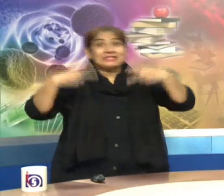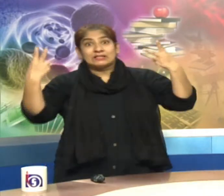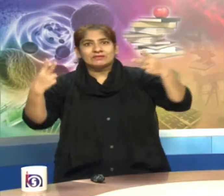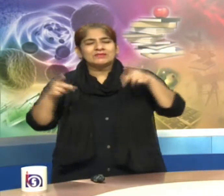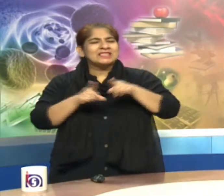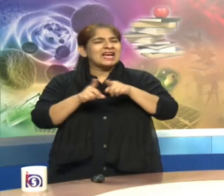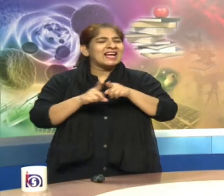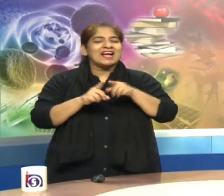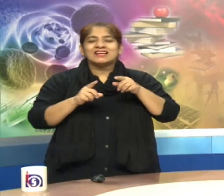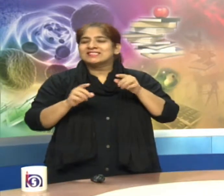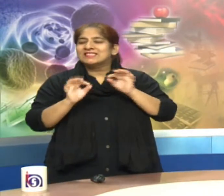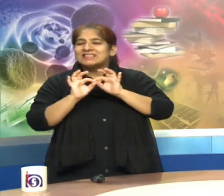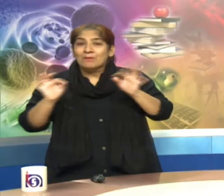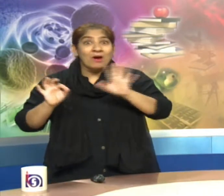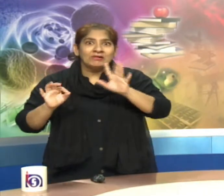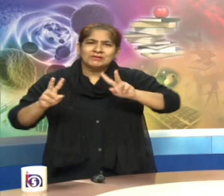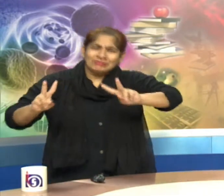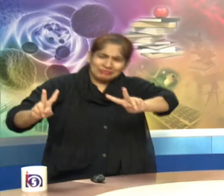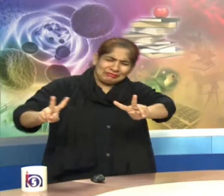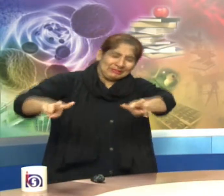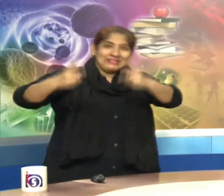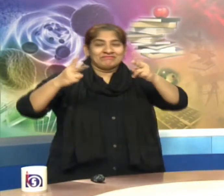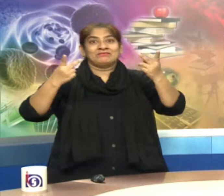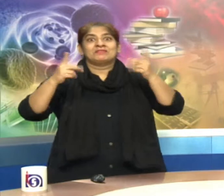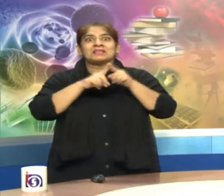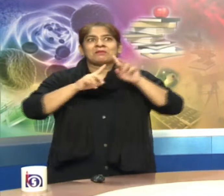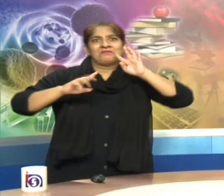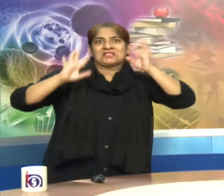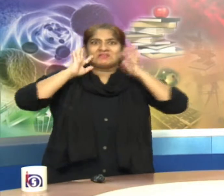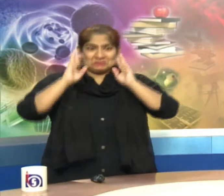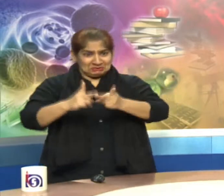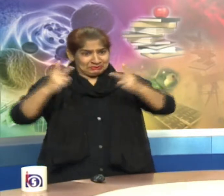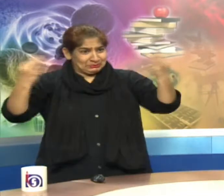Whenever there are new products and